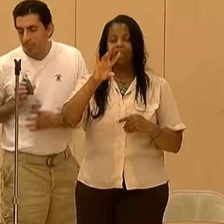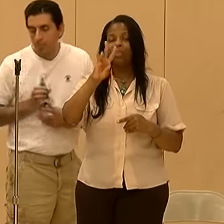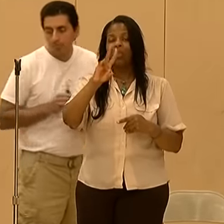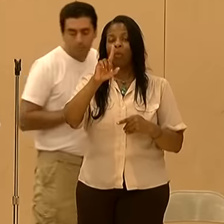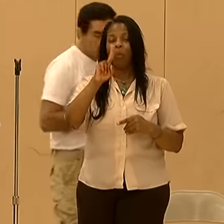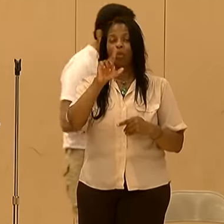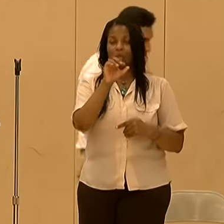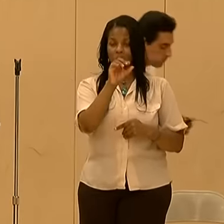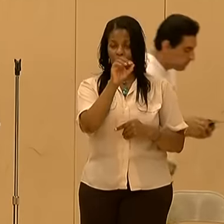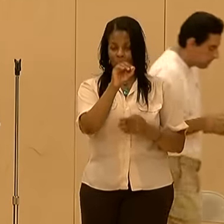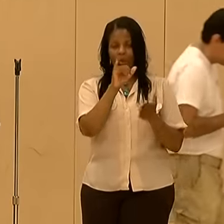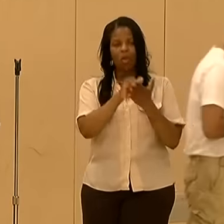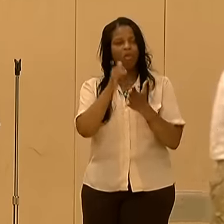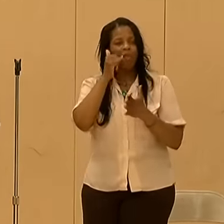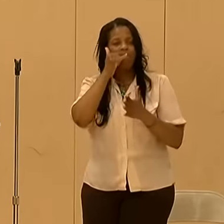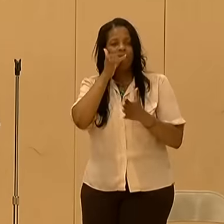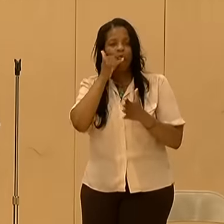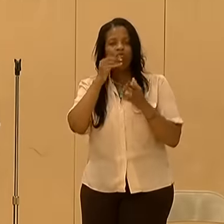661-868-7100.